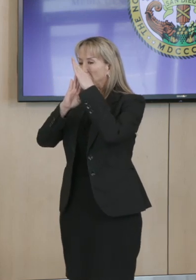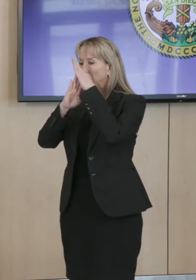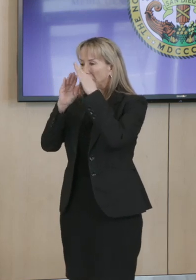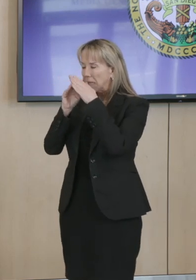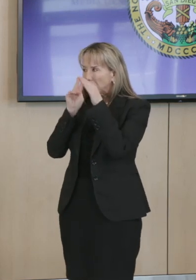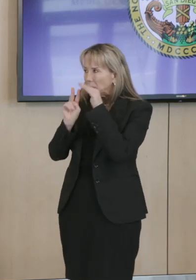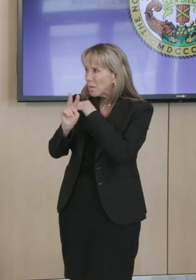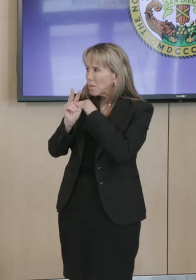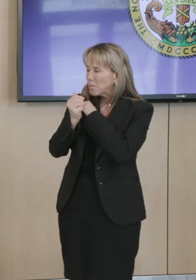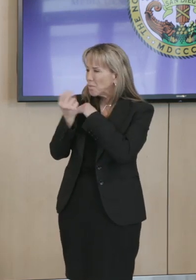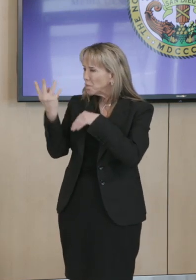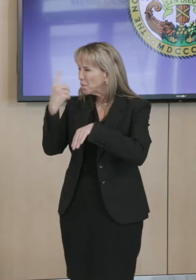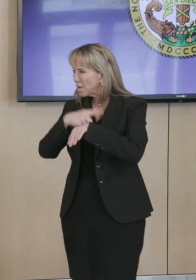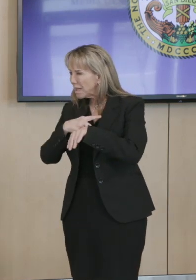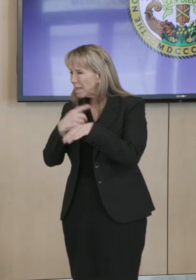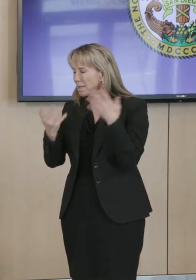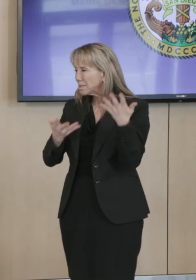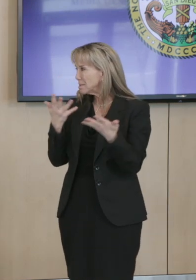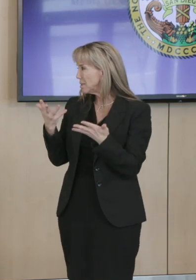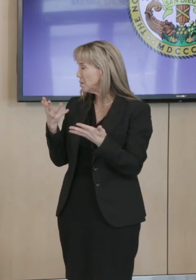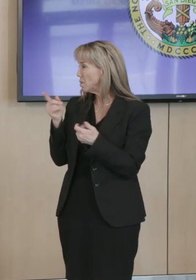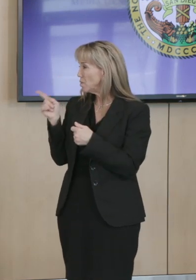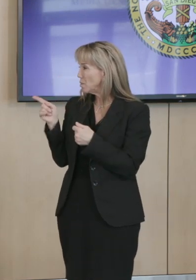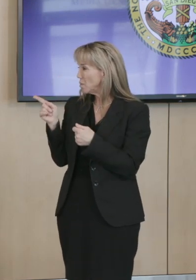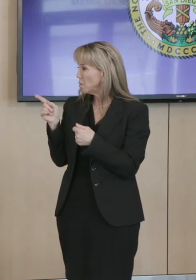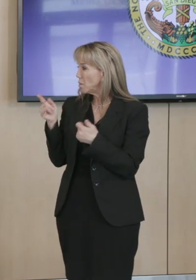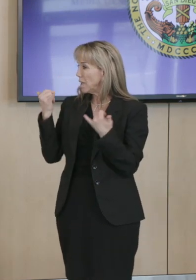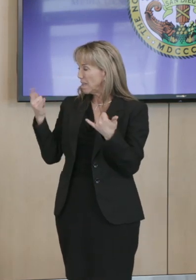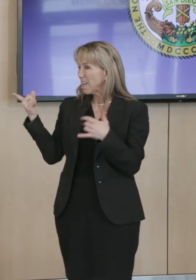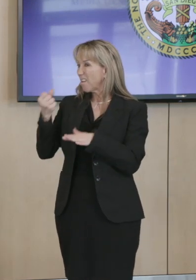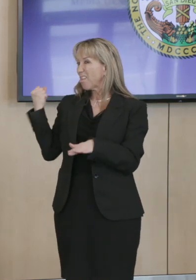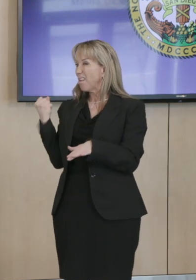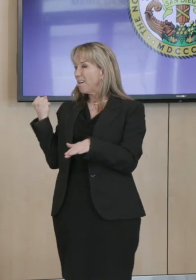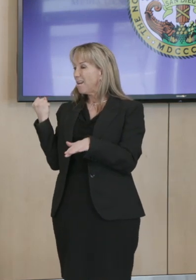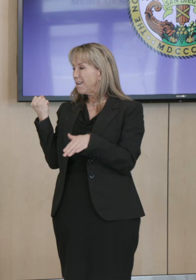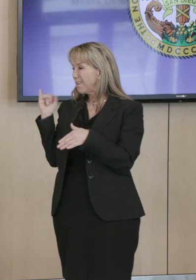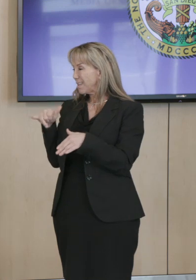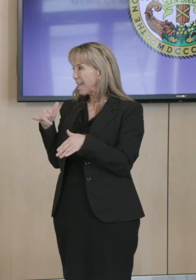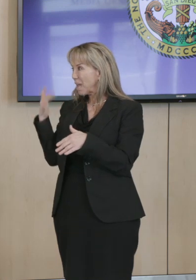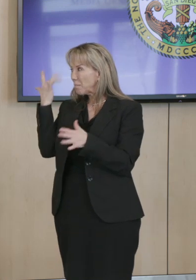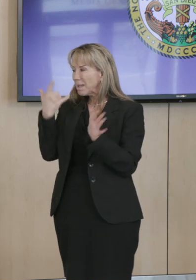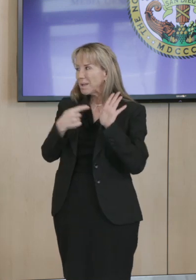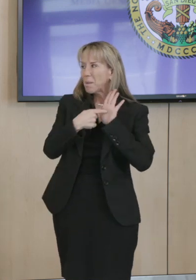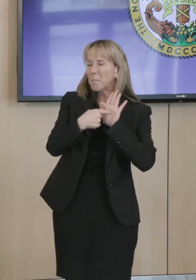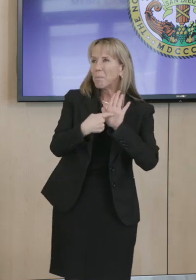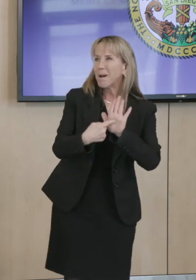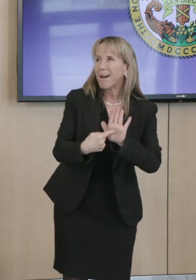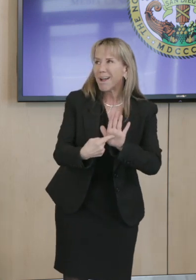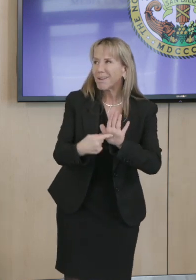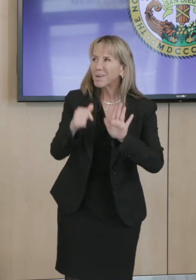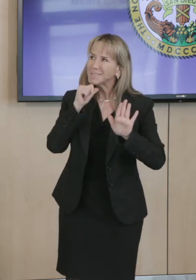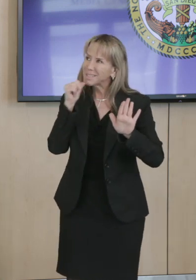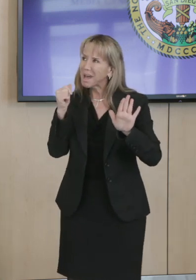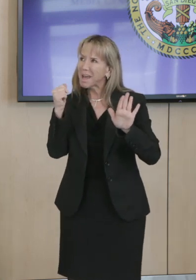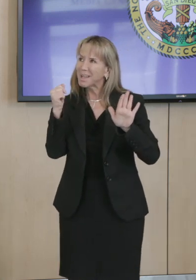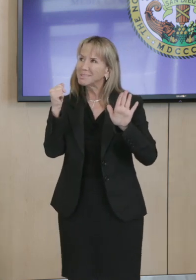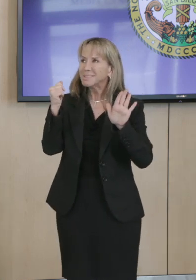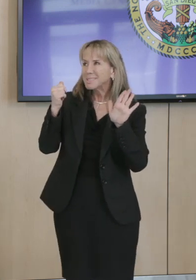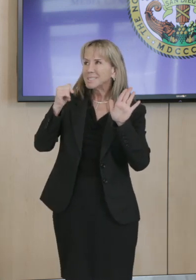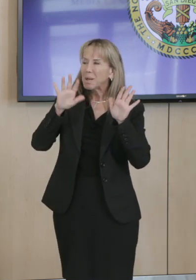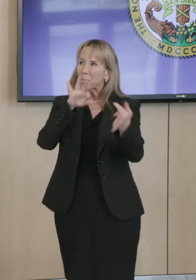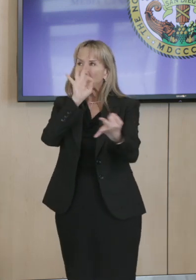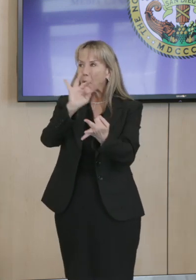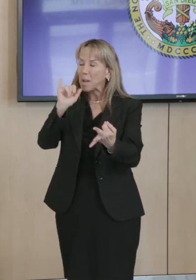coming days. Are you guys holding that back because the model is not as good as you want it to be